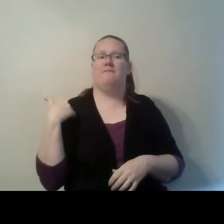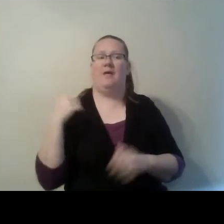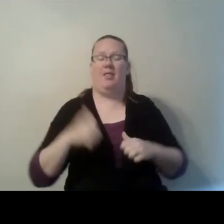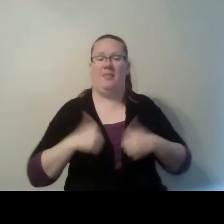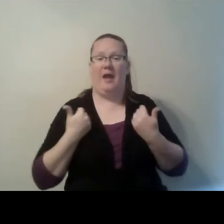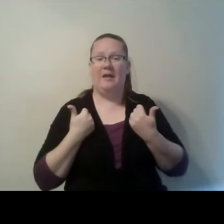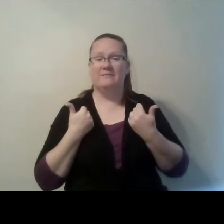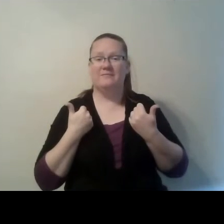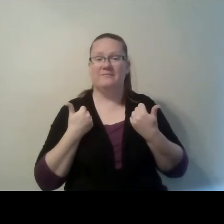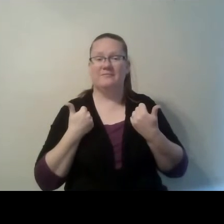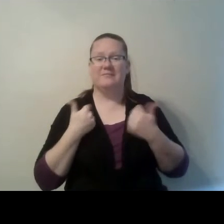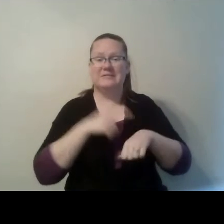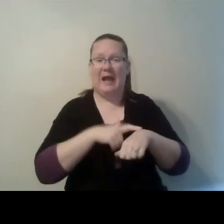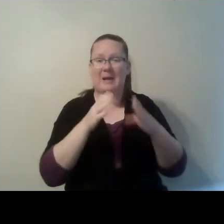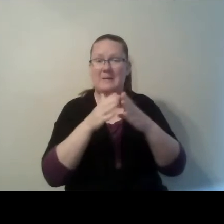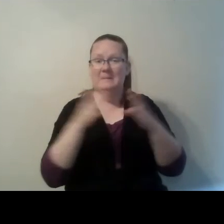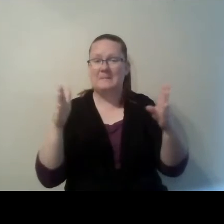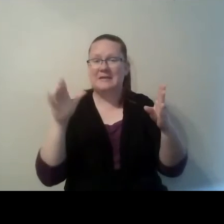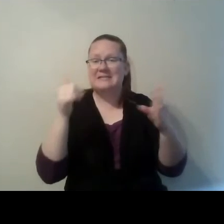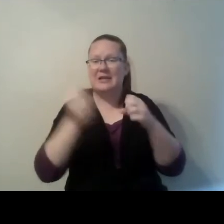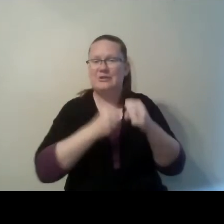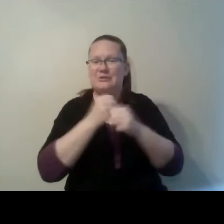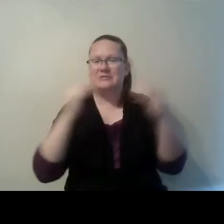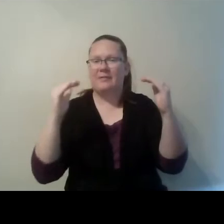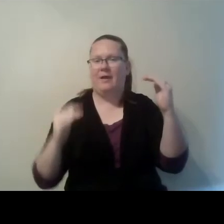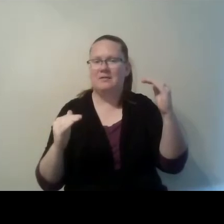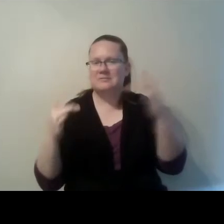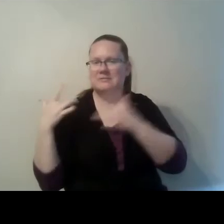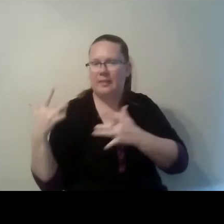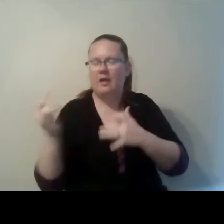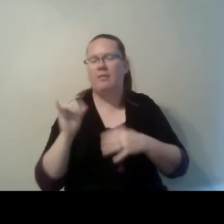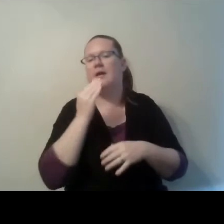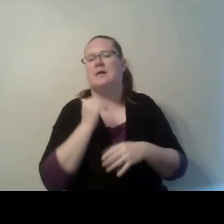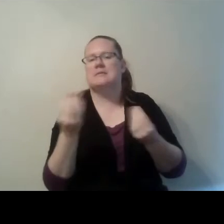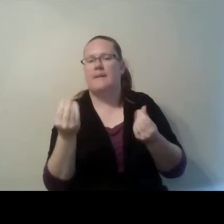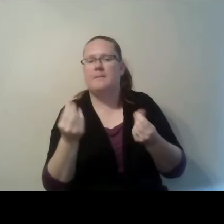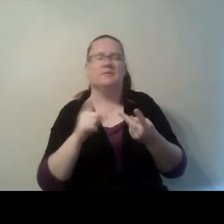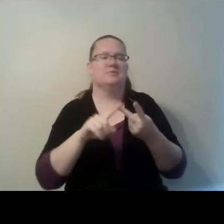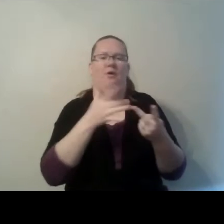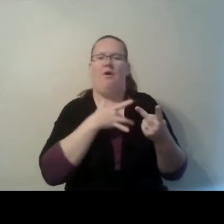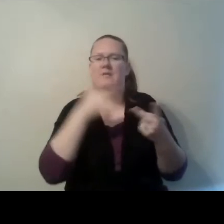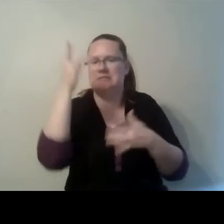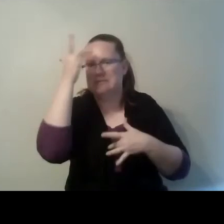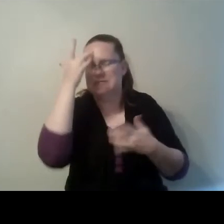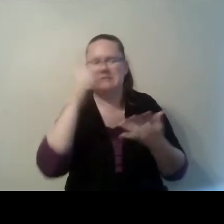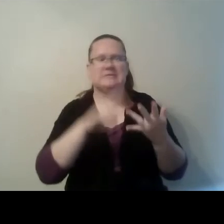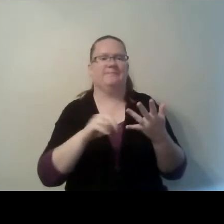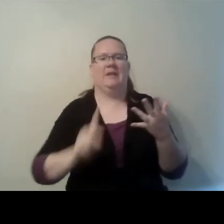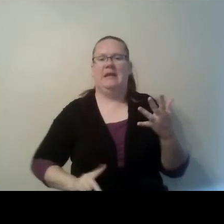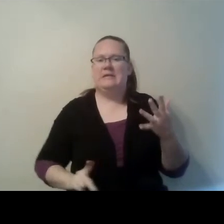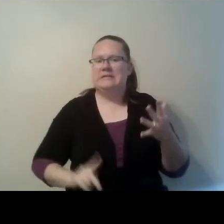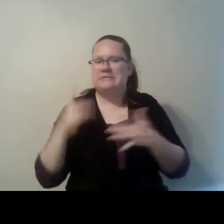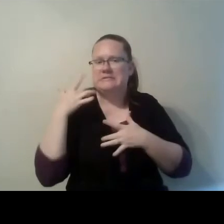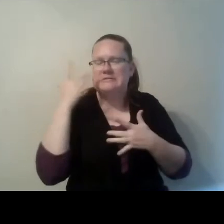average of 10 years less than everyone else. We know that. It's things such as diabetes, heart disease, kidney disease, high blood